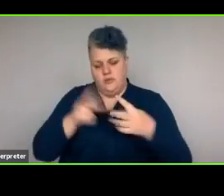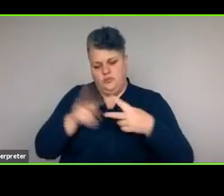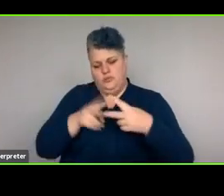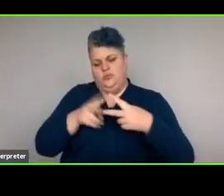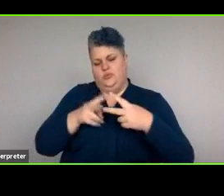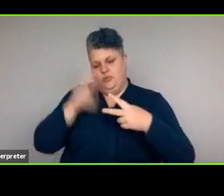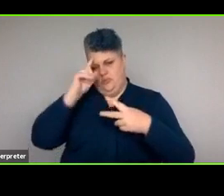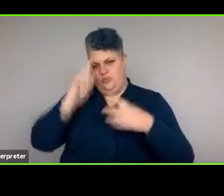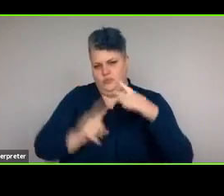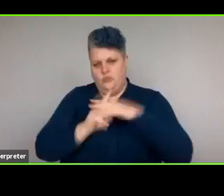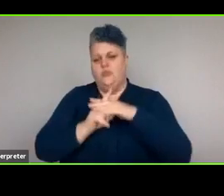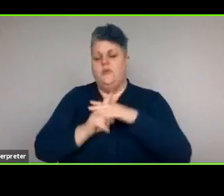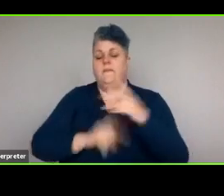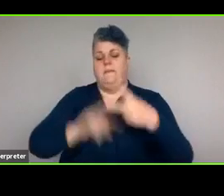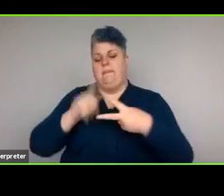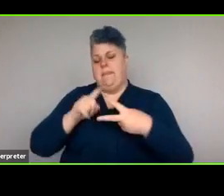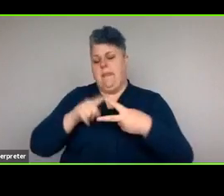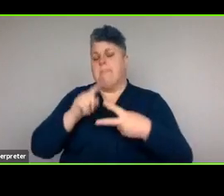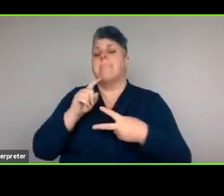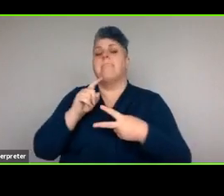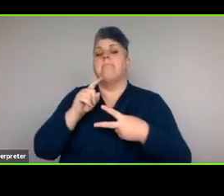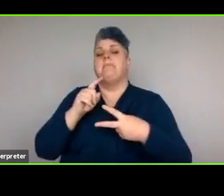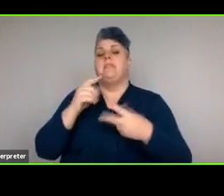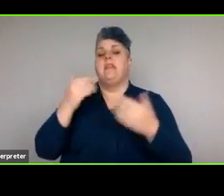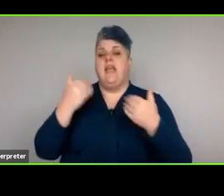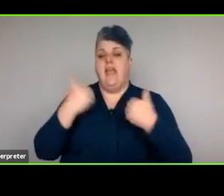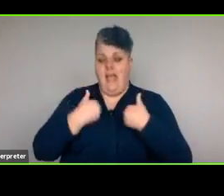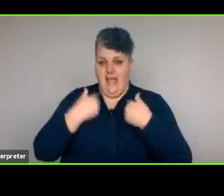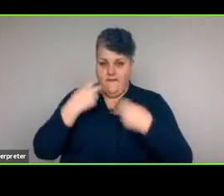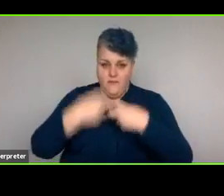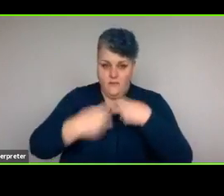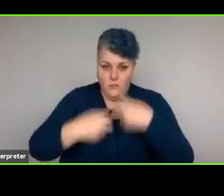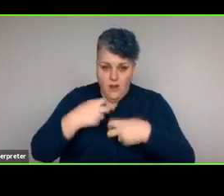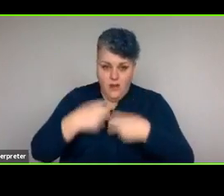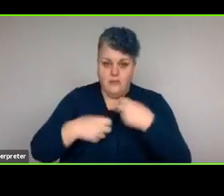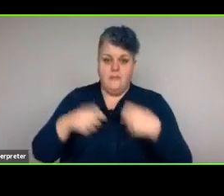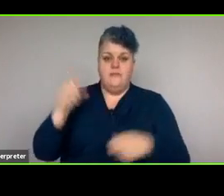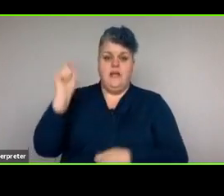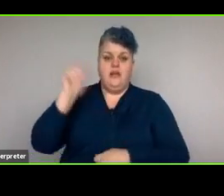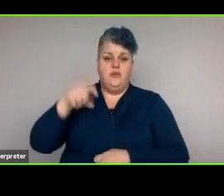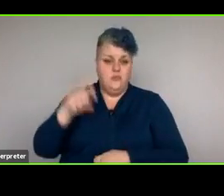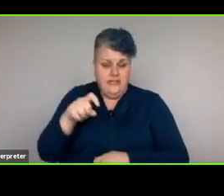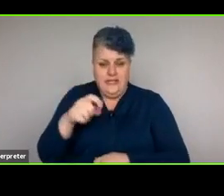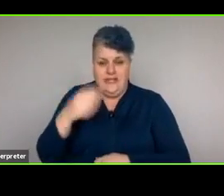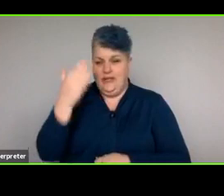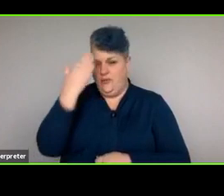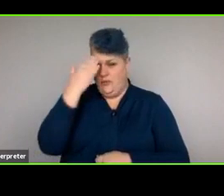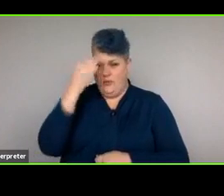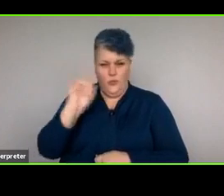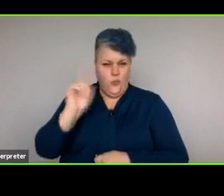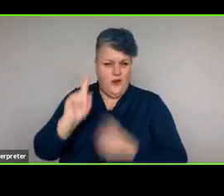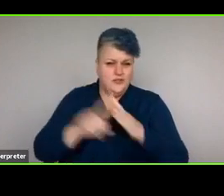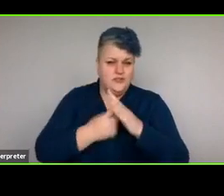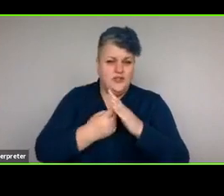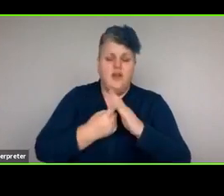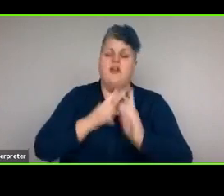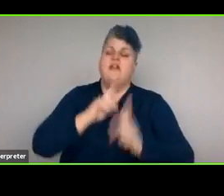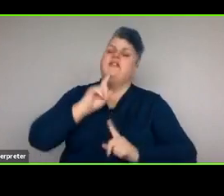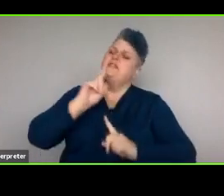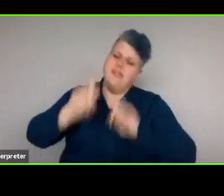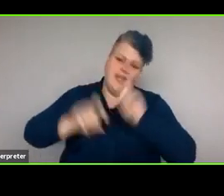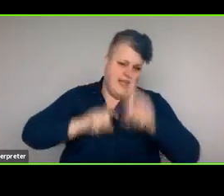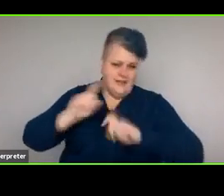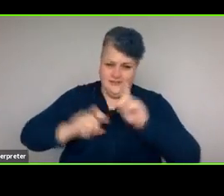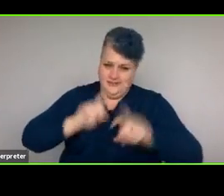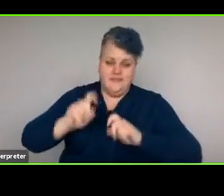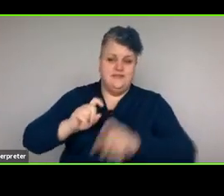mind. And the first one is that if you have a problem or a need and you're not sure where to start, just start asking questions.